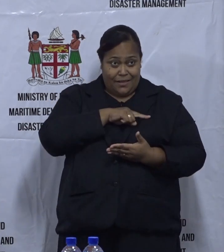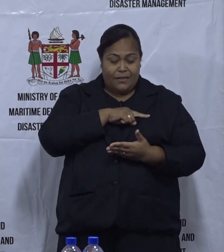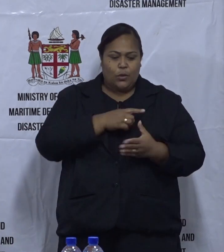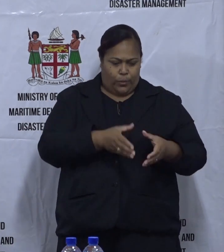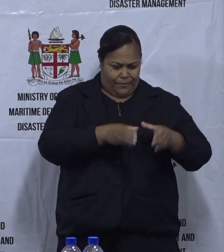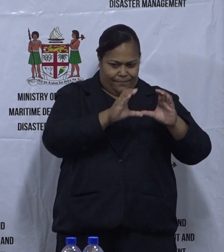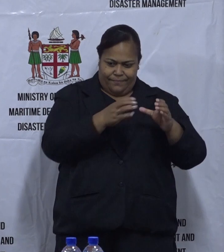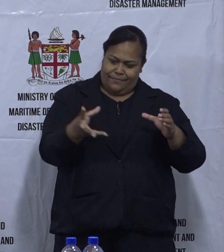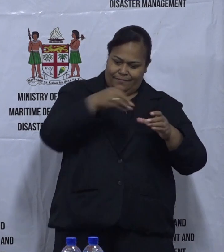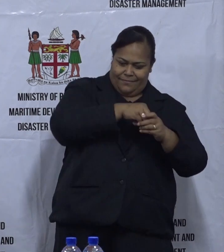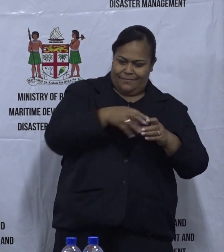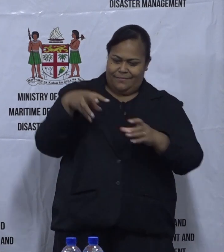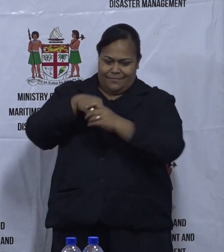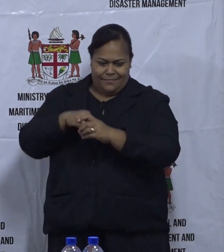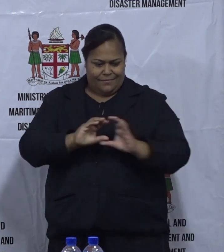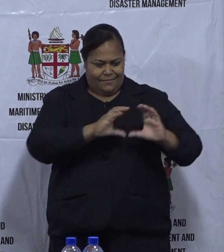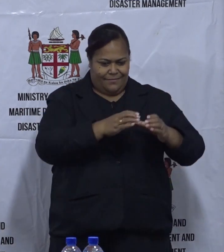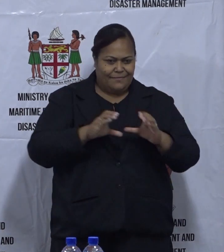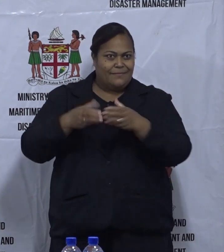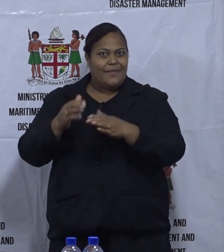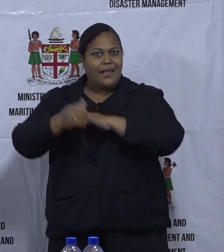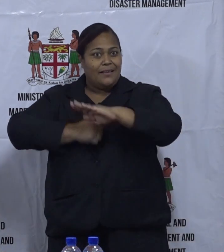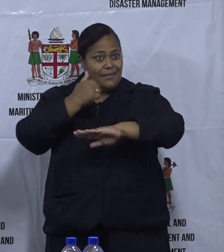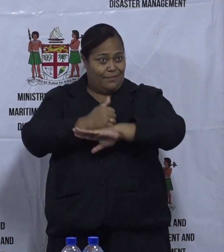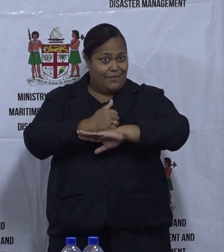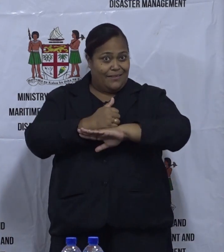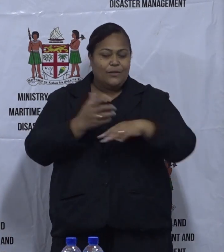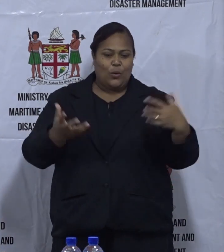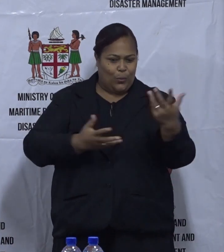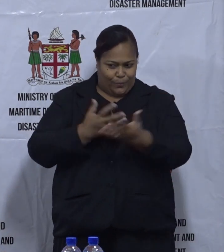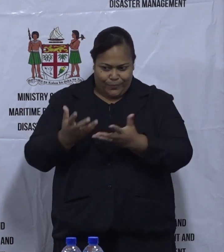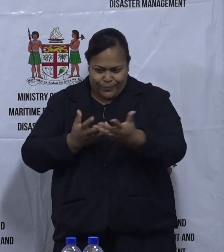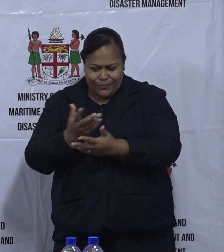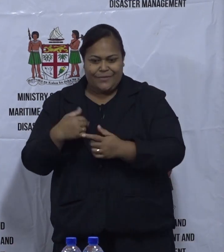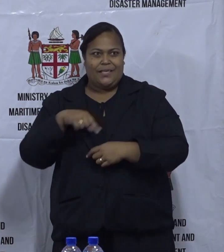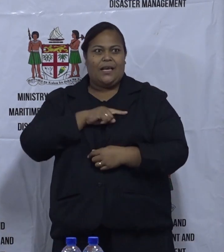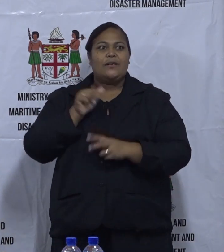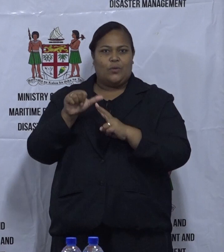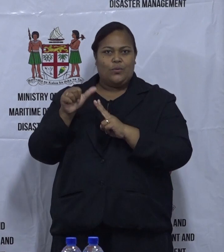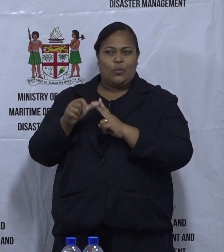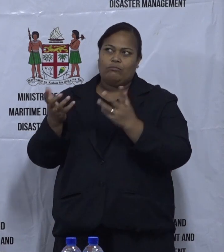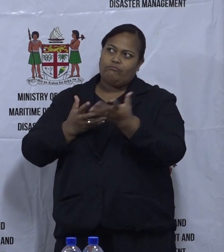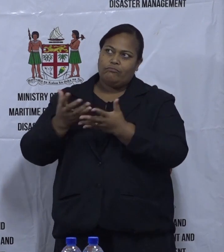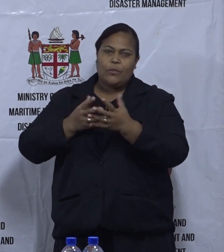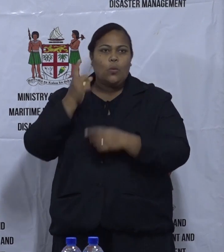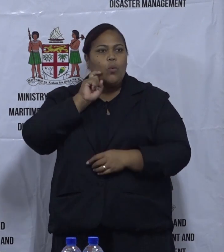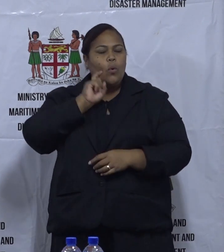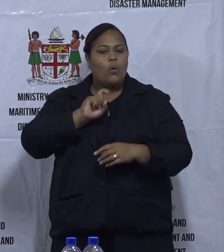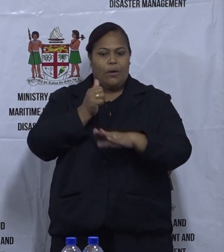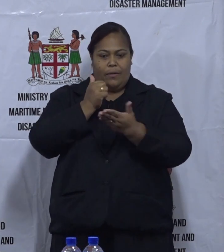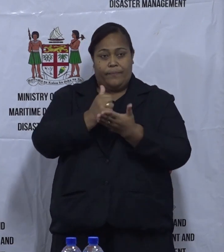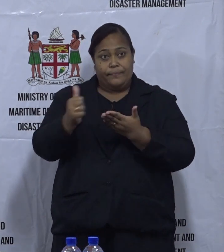note, worst case scenarios, we have also checked with the Water Authority of Fiji about